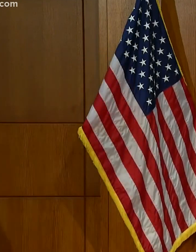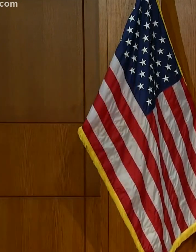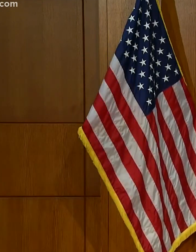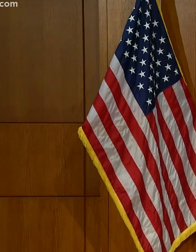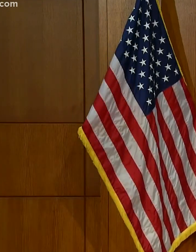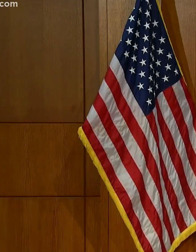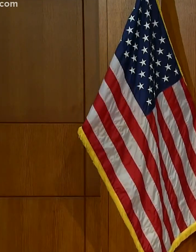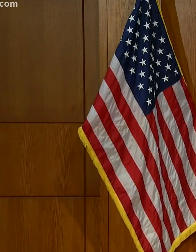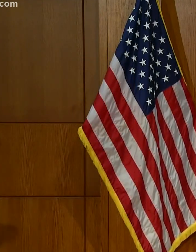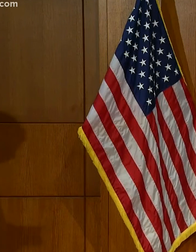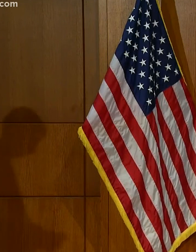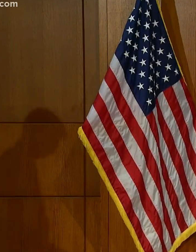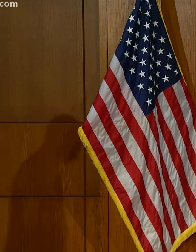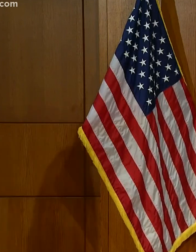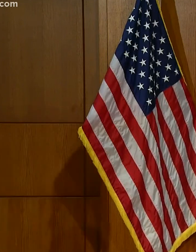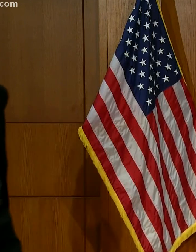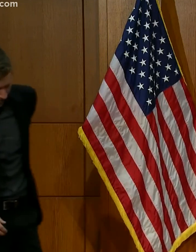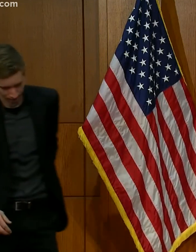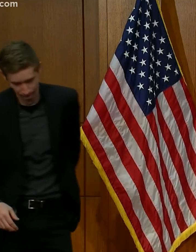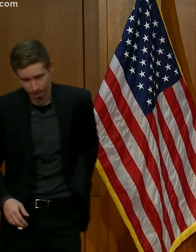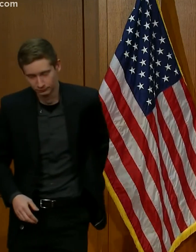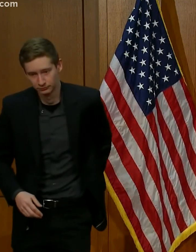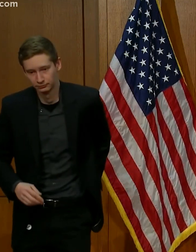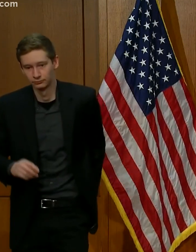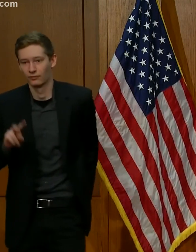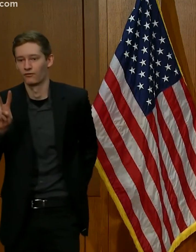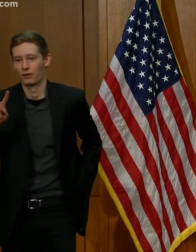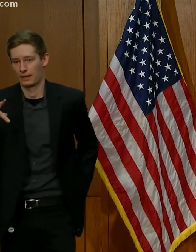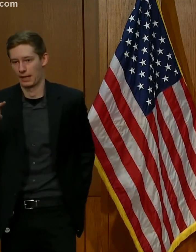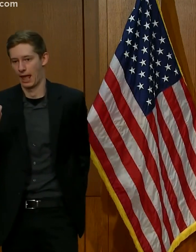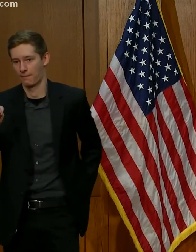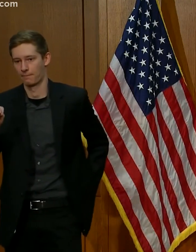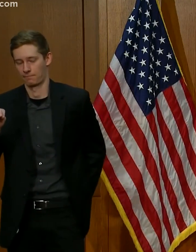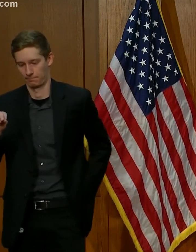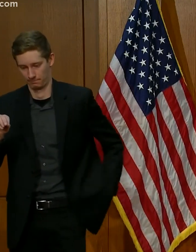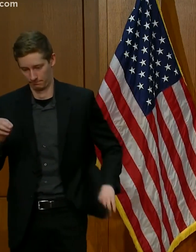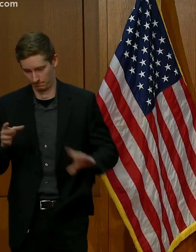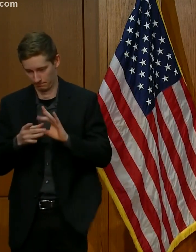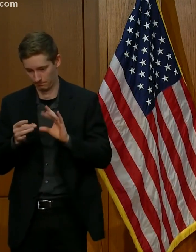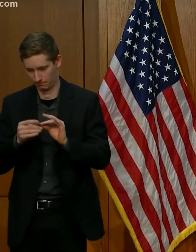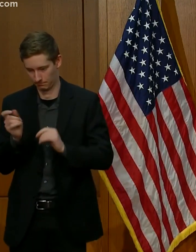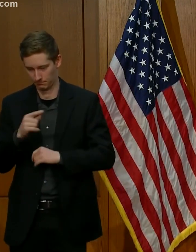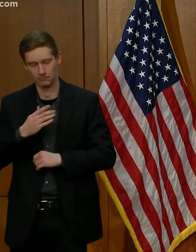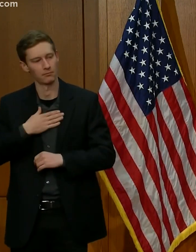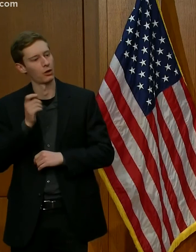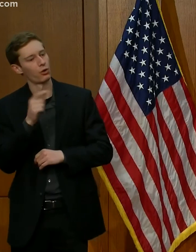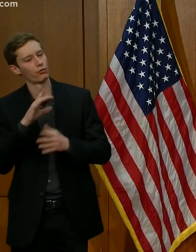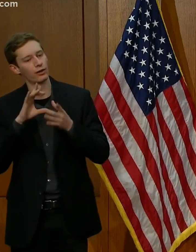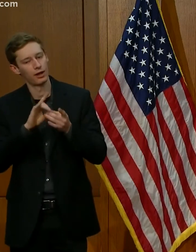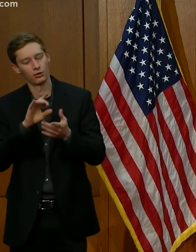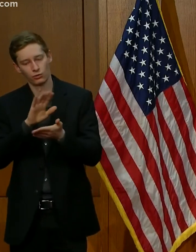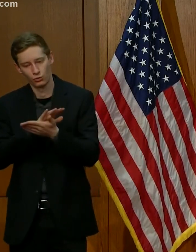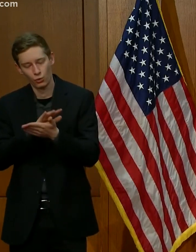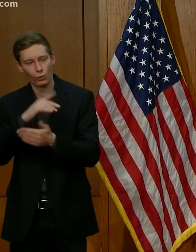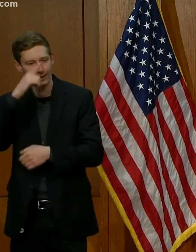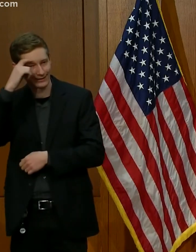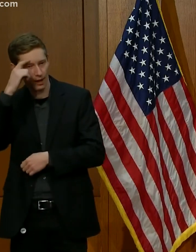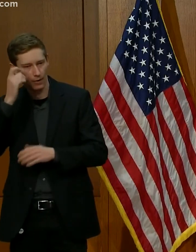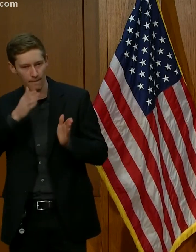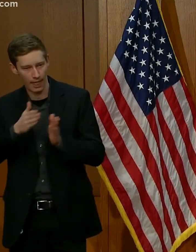Yes, hi, Northam. My question is related to the schools and the summer plans.